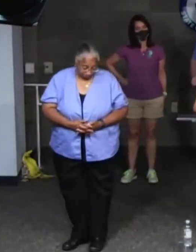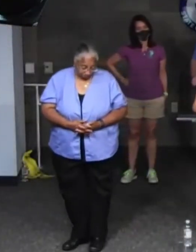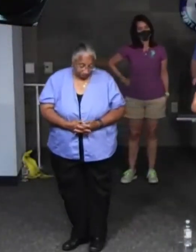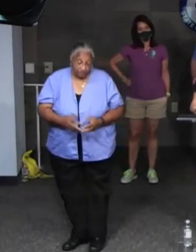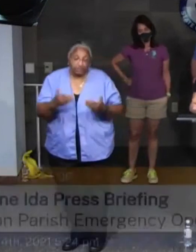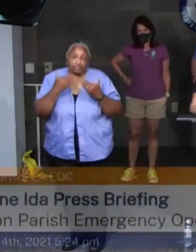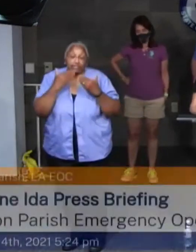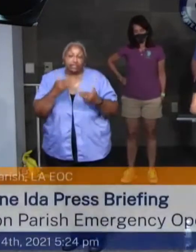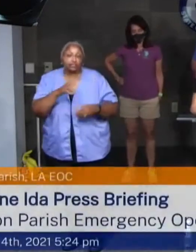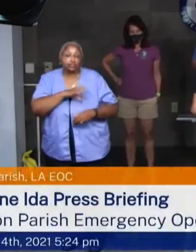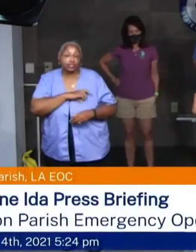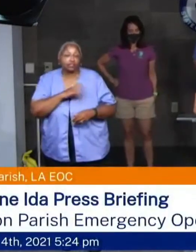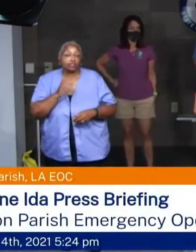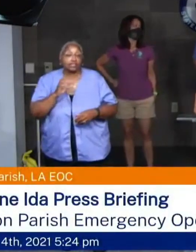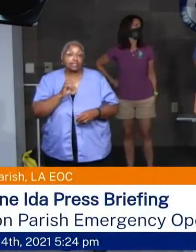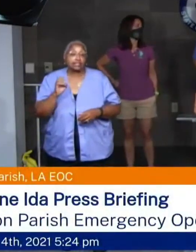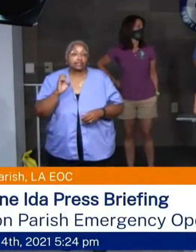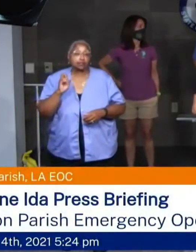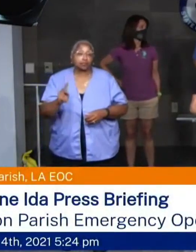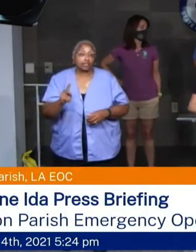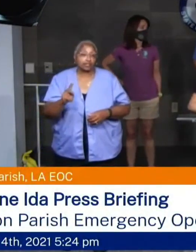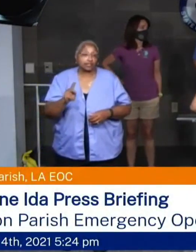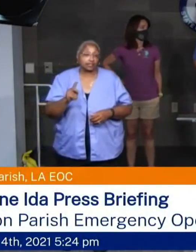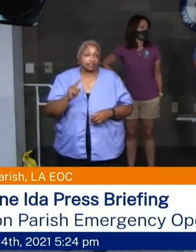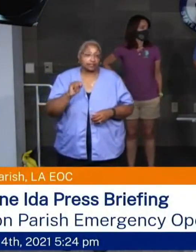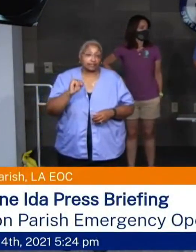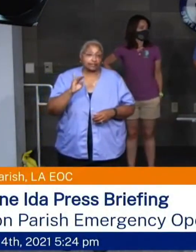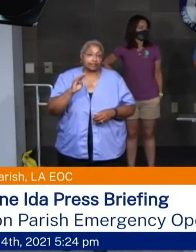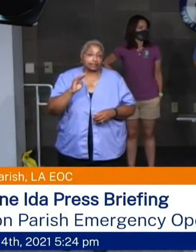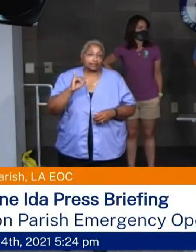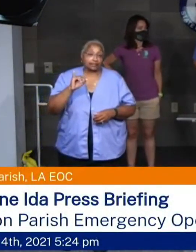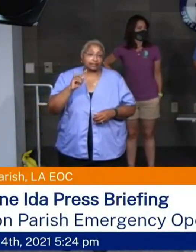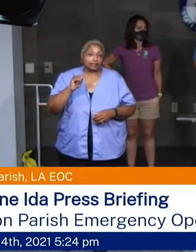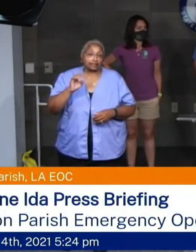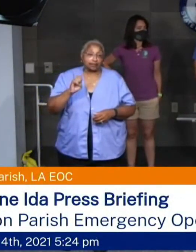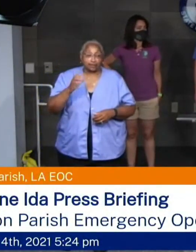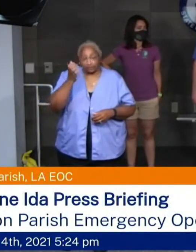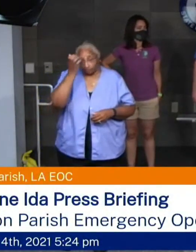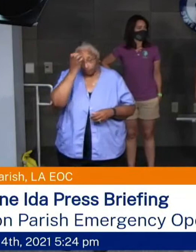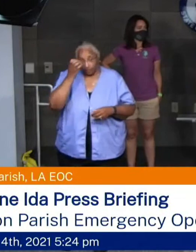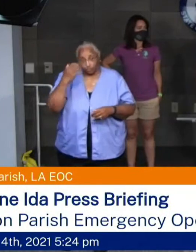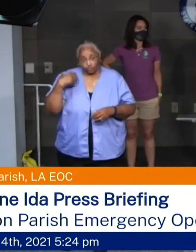Thank you, Sheriff. Next, our East Bank Fire Chief, Chief Dave Tibbetts.